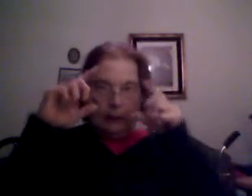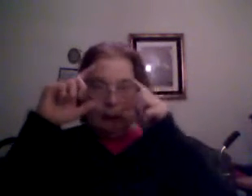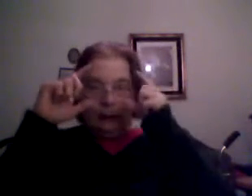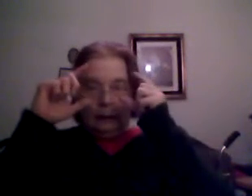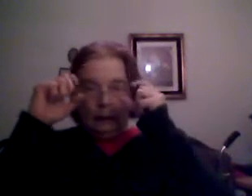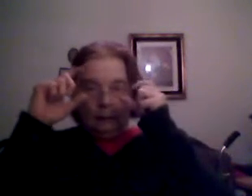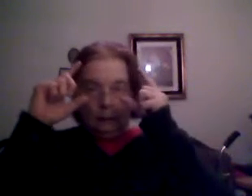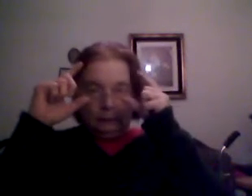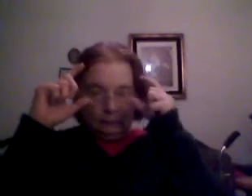A camera.